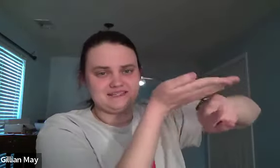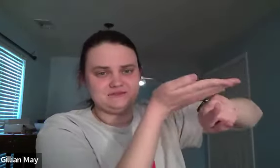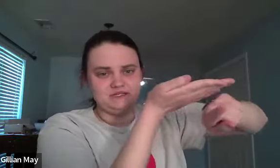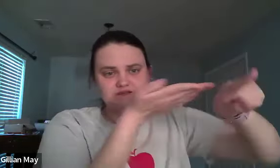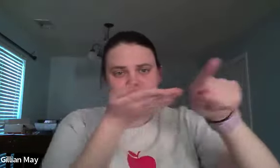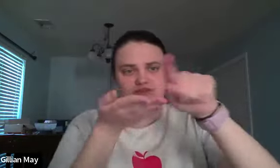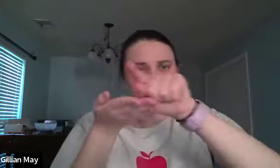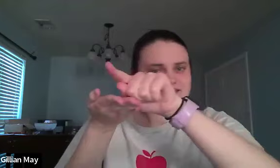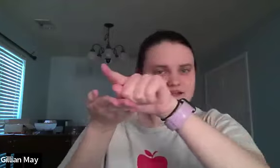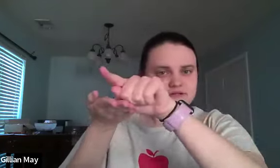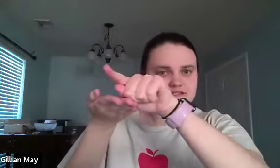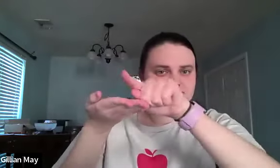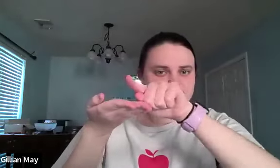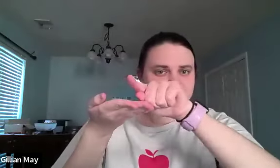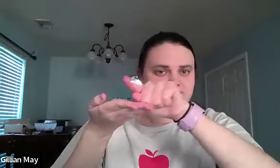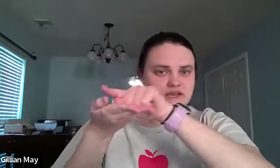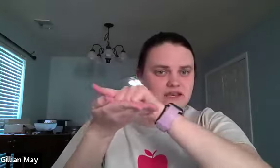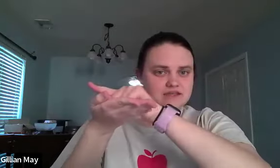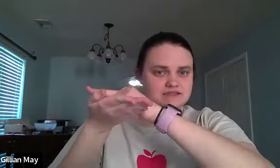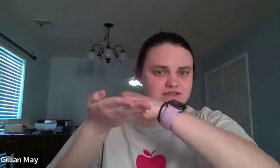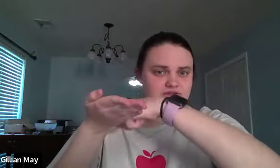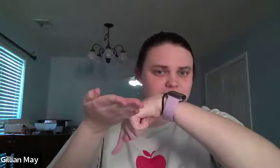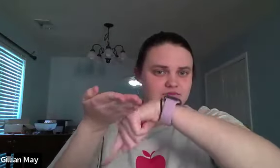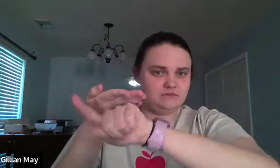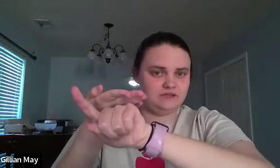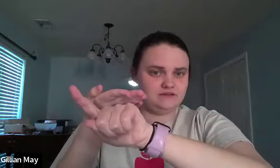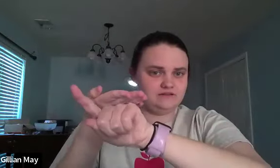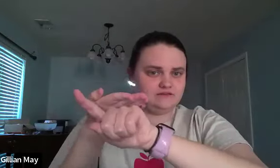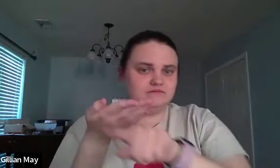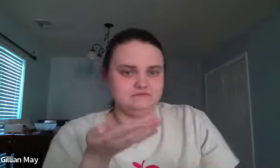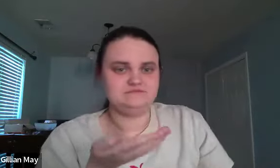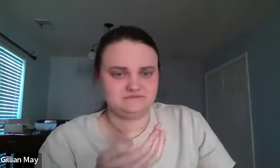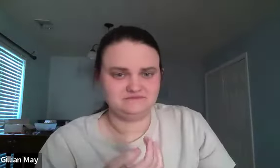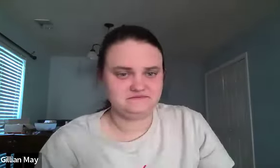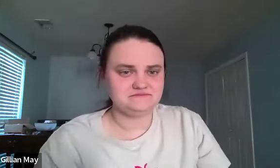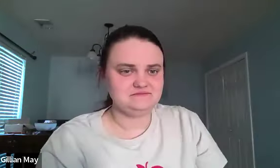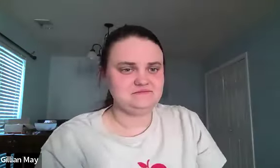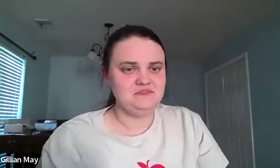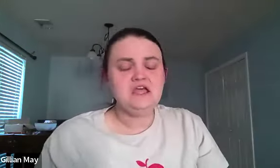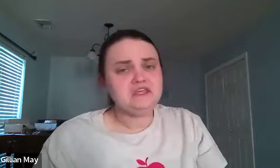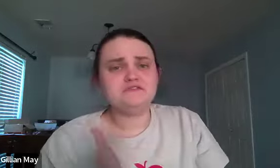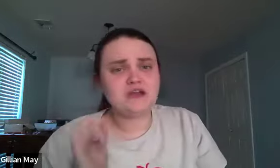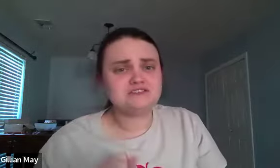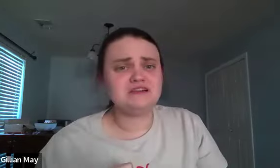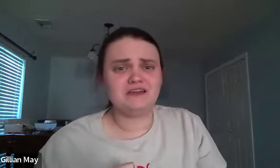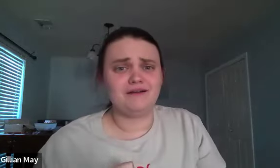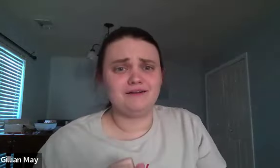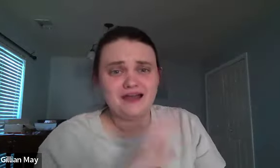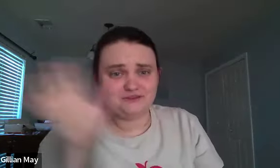Next week. Now I'll turn it sideways. Next week. If you guys are like, girl, I do not know